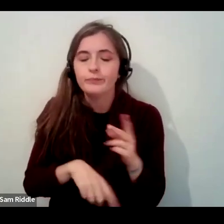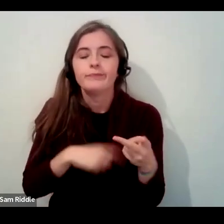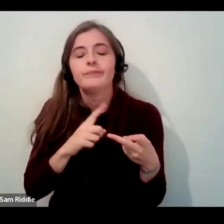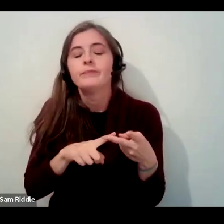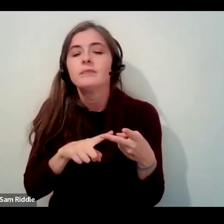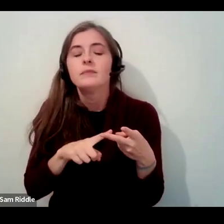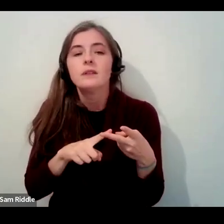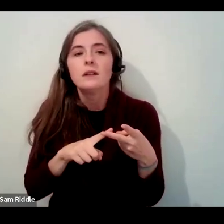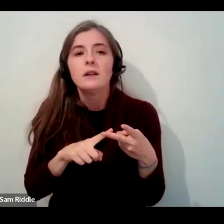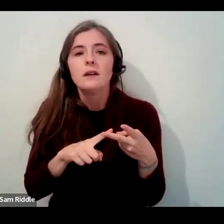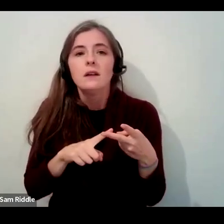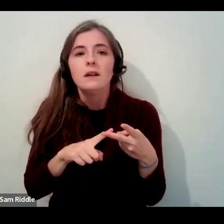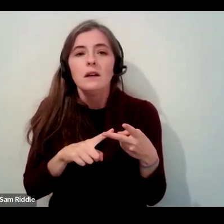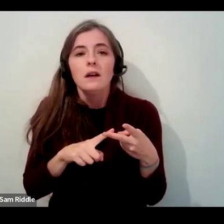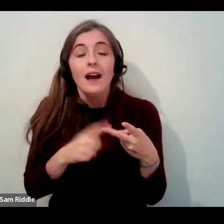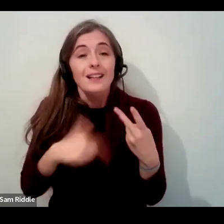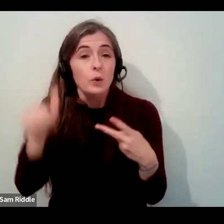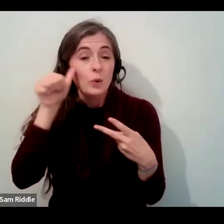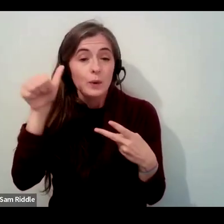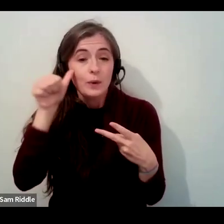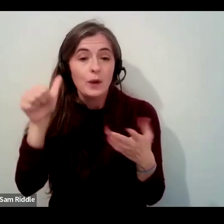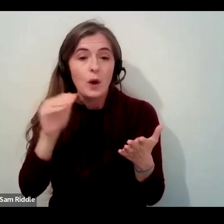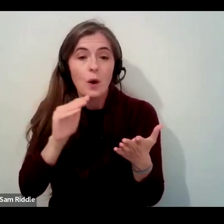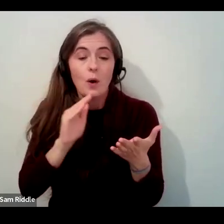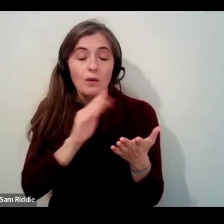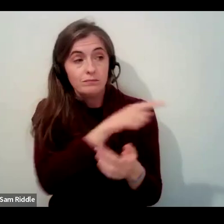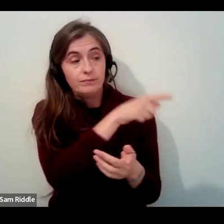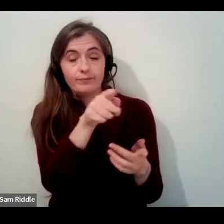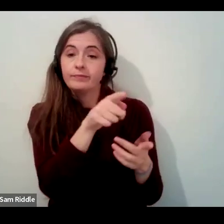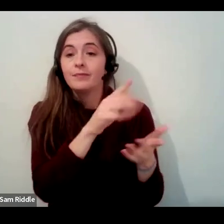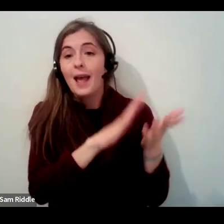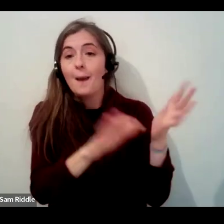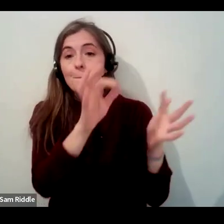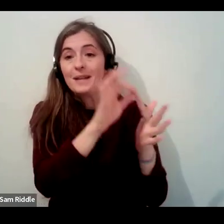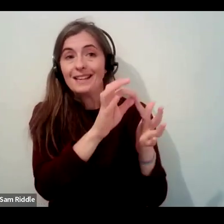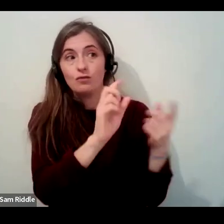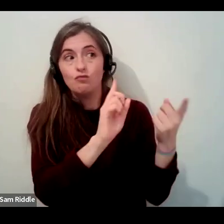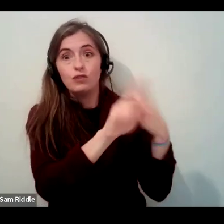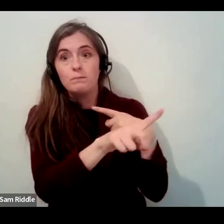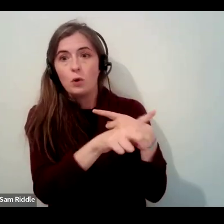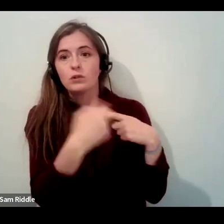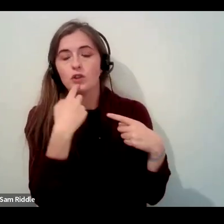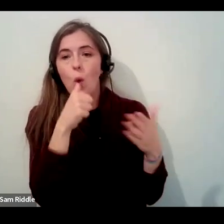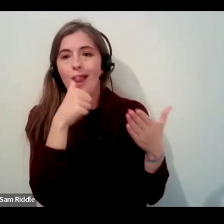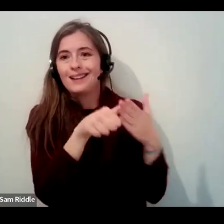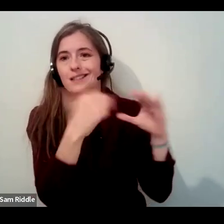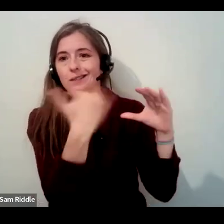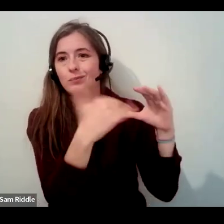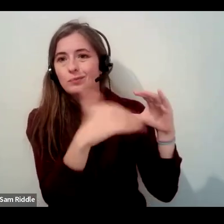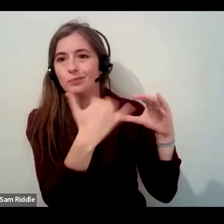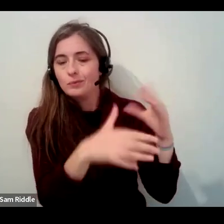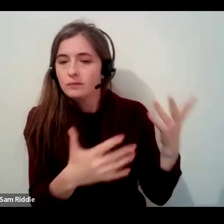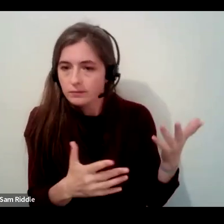that. But as we know, MPs do respond to what's in their post bag. So